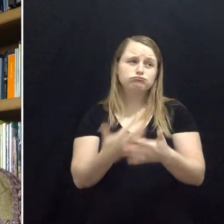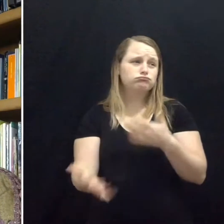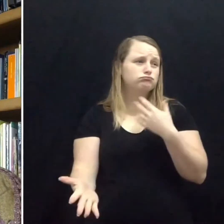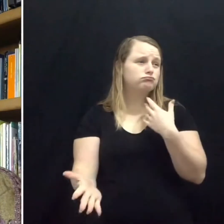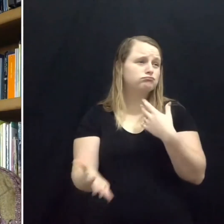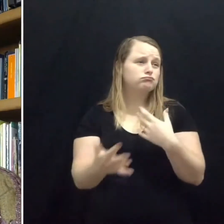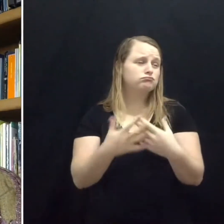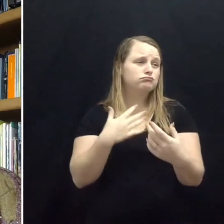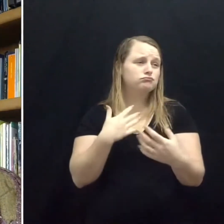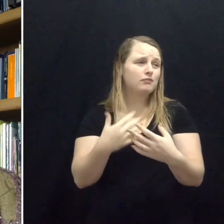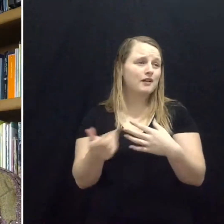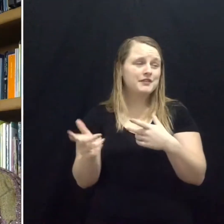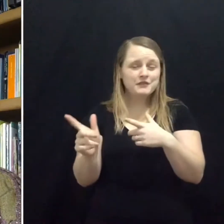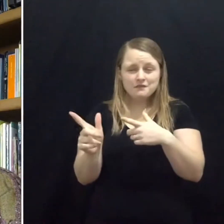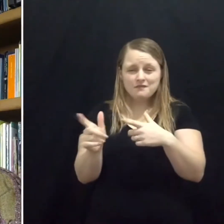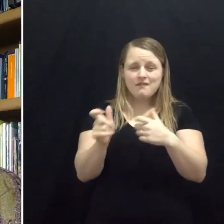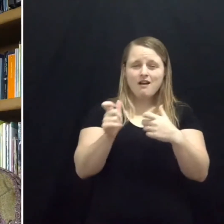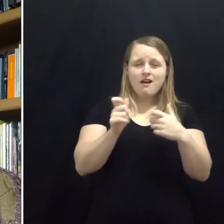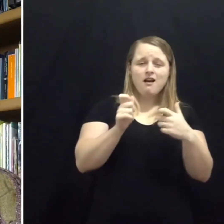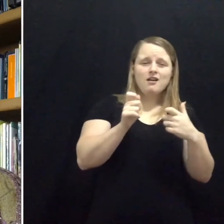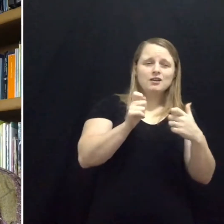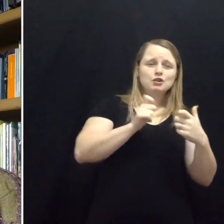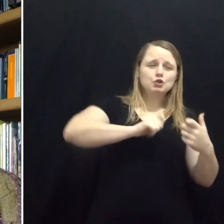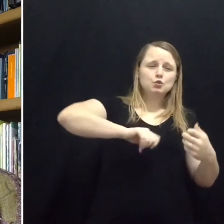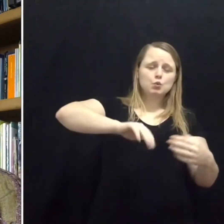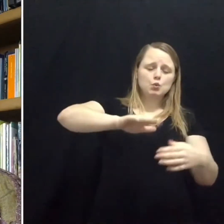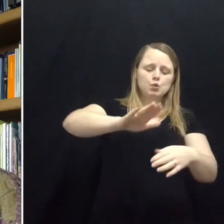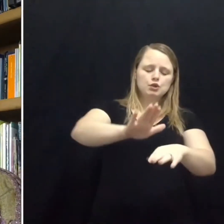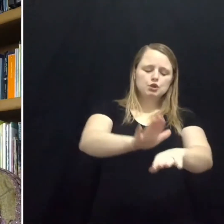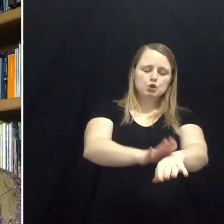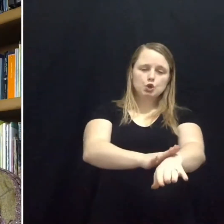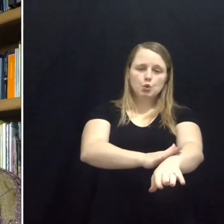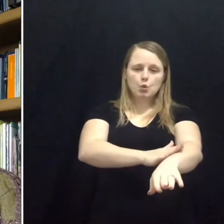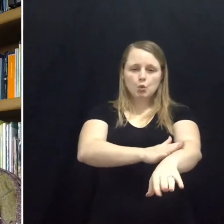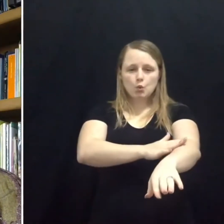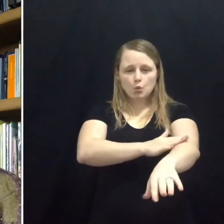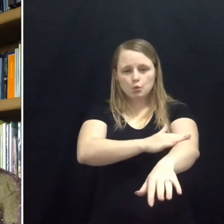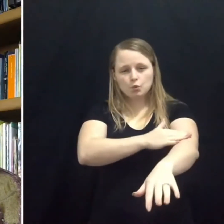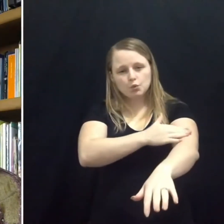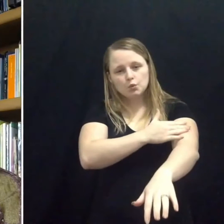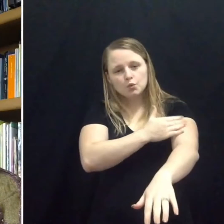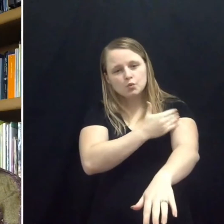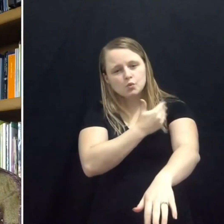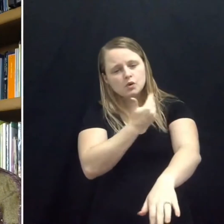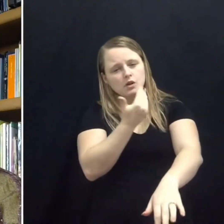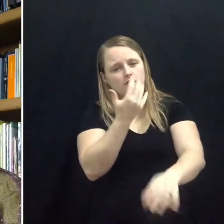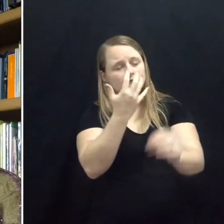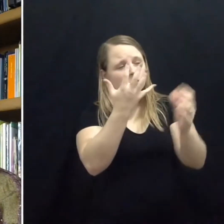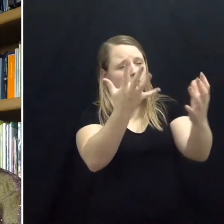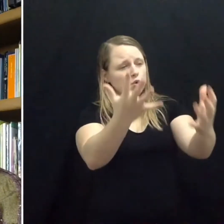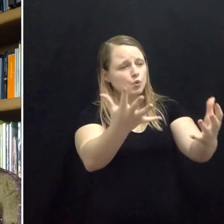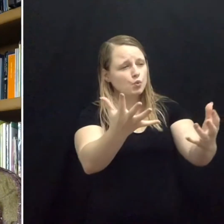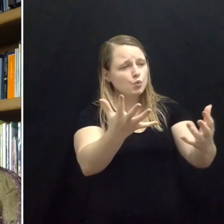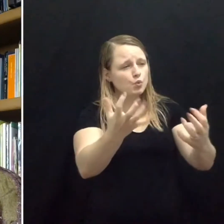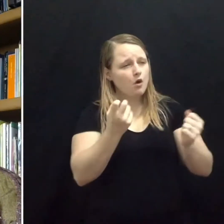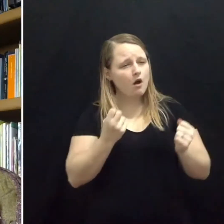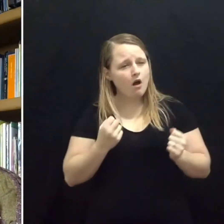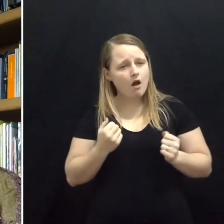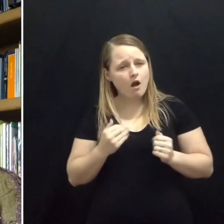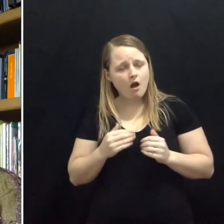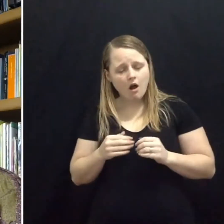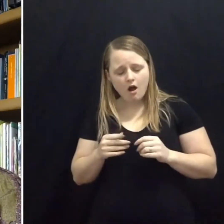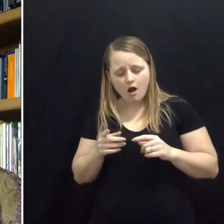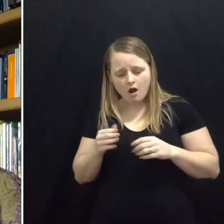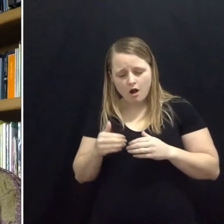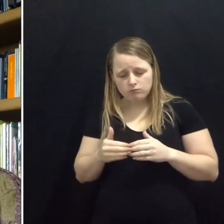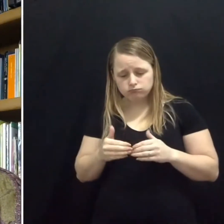It doesn't matter if you're fast or slow. If you want